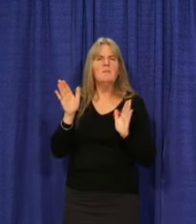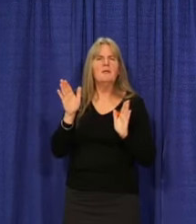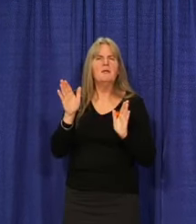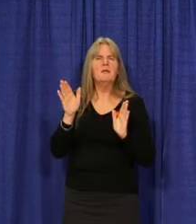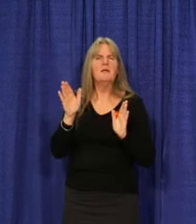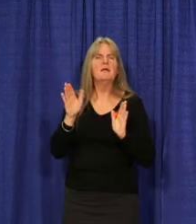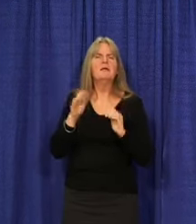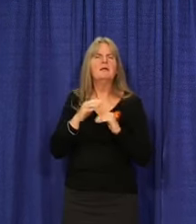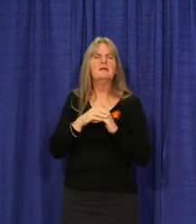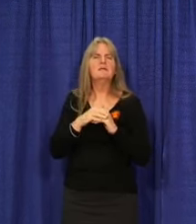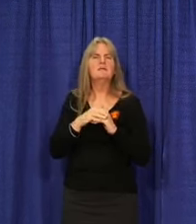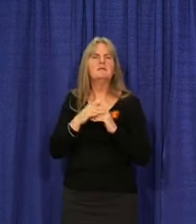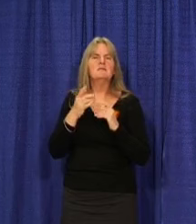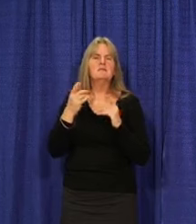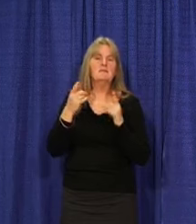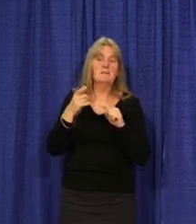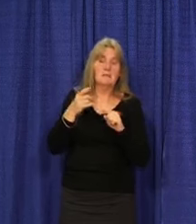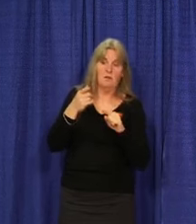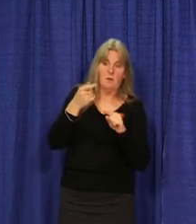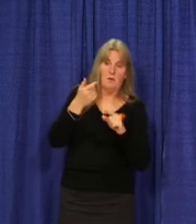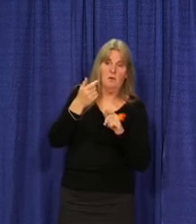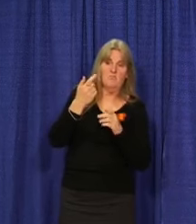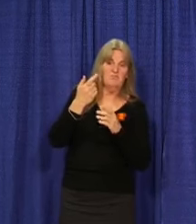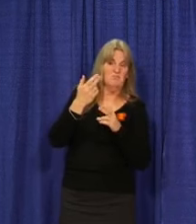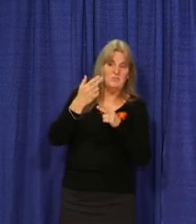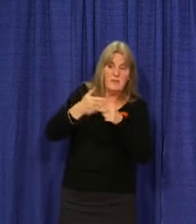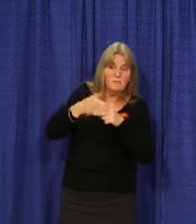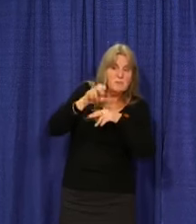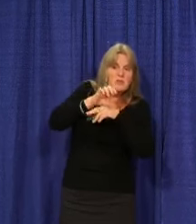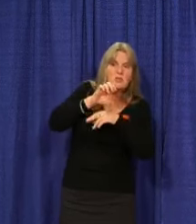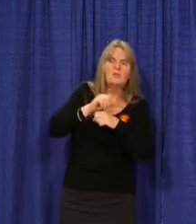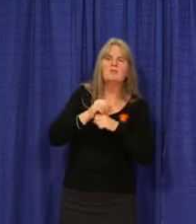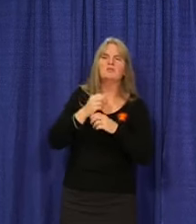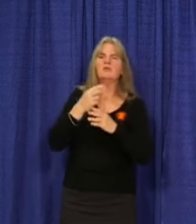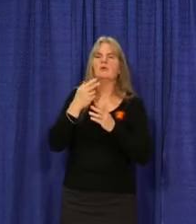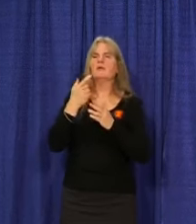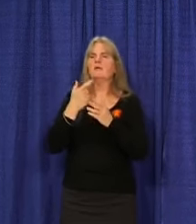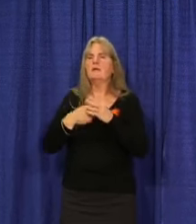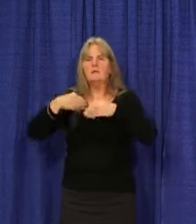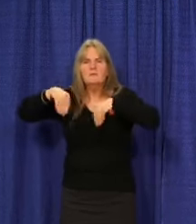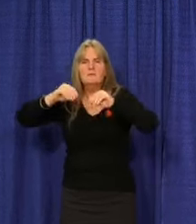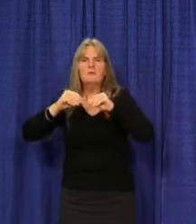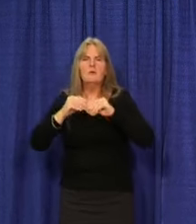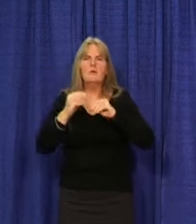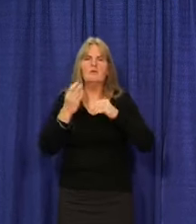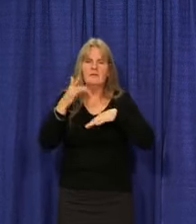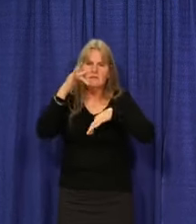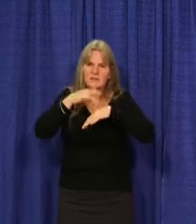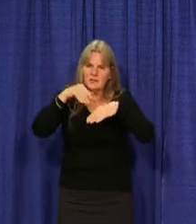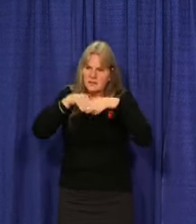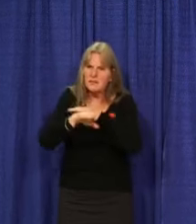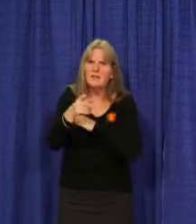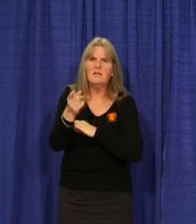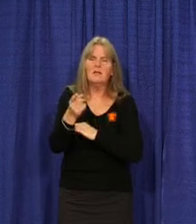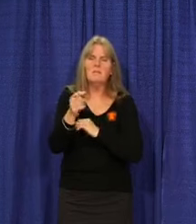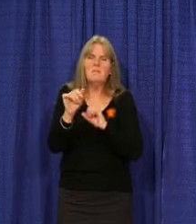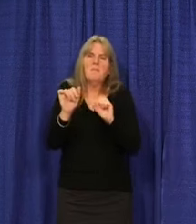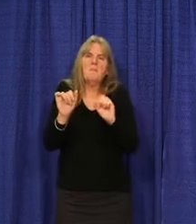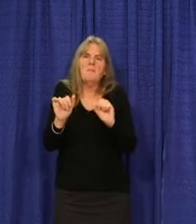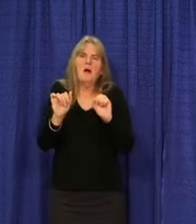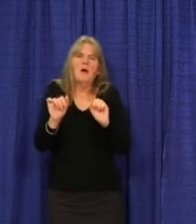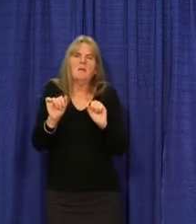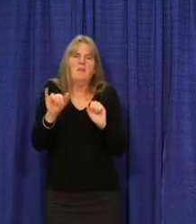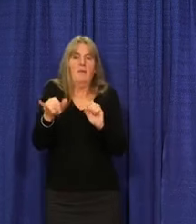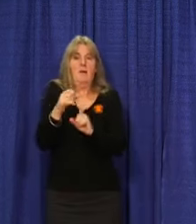public notifications. Was there a certain church or certain shop or store where there was a potential